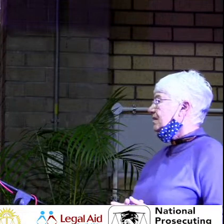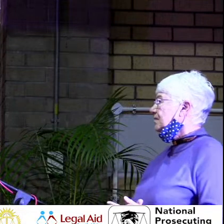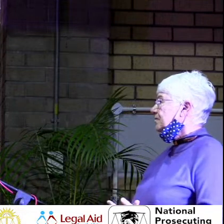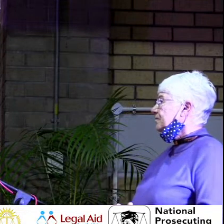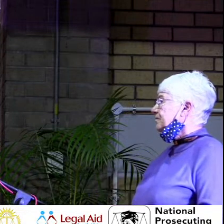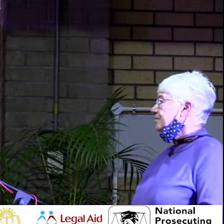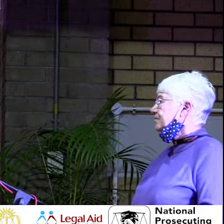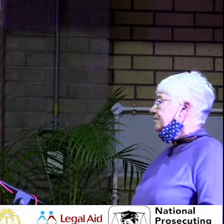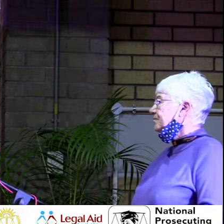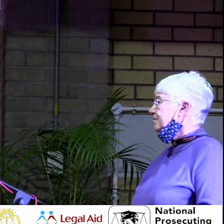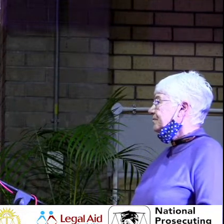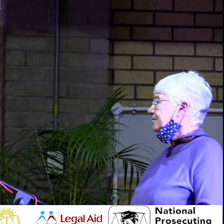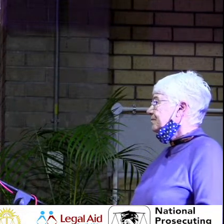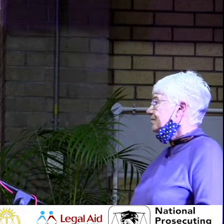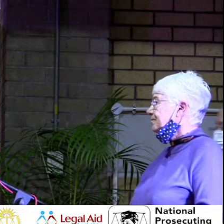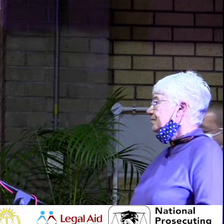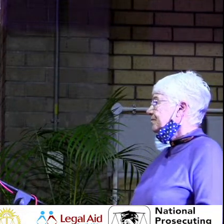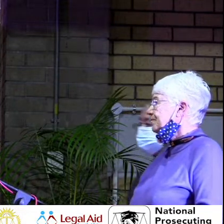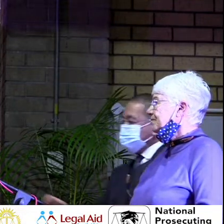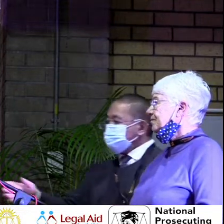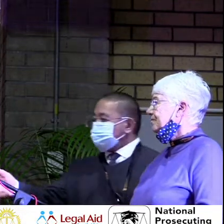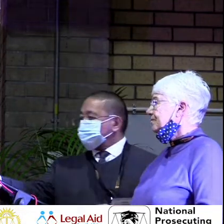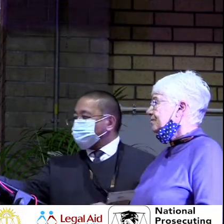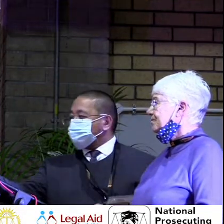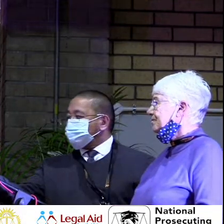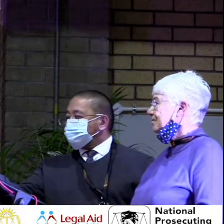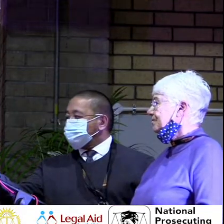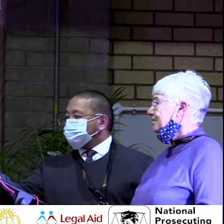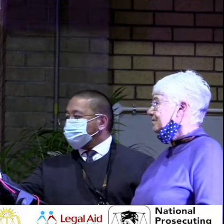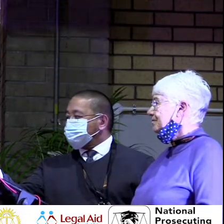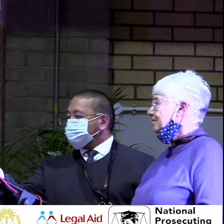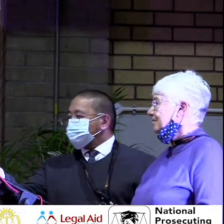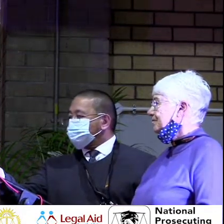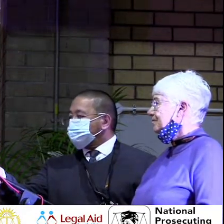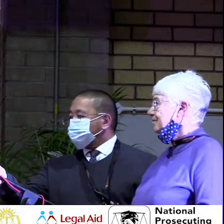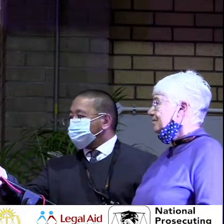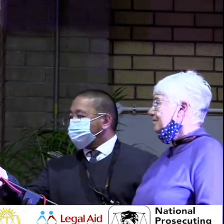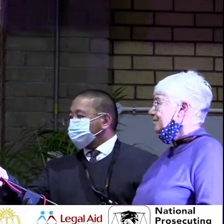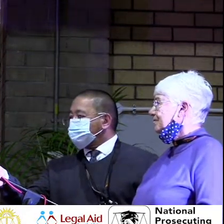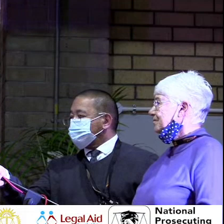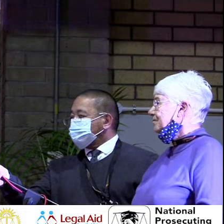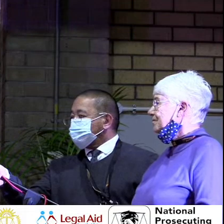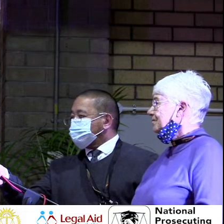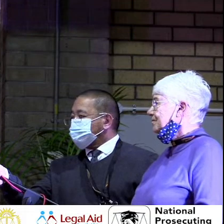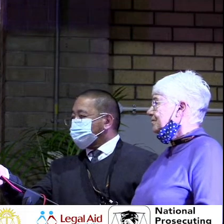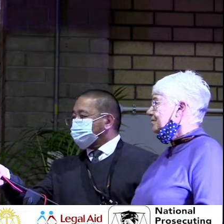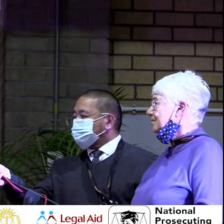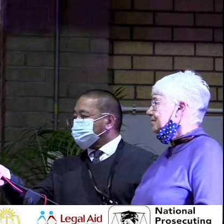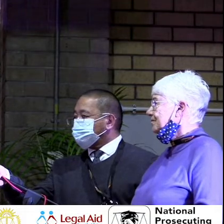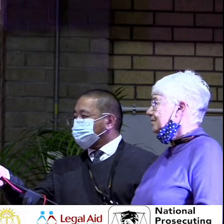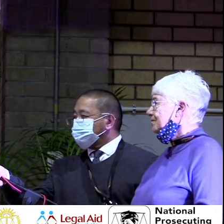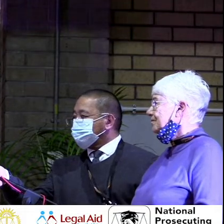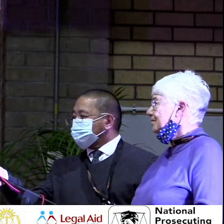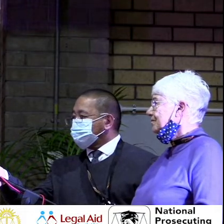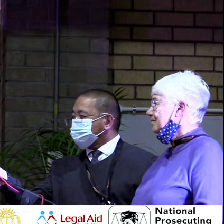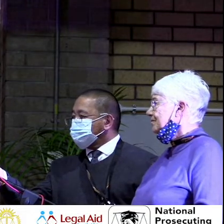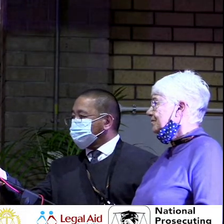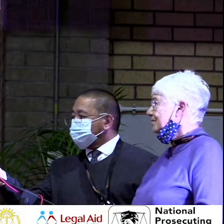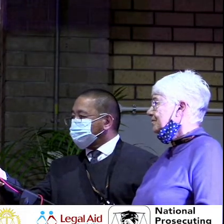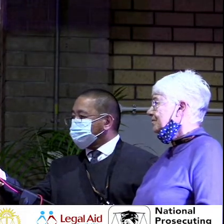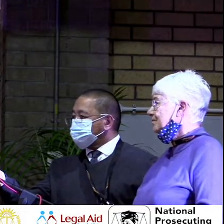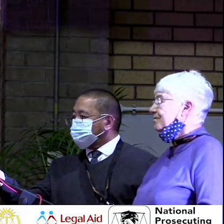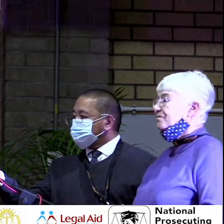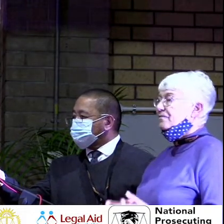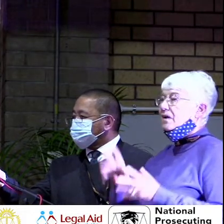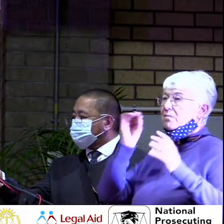Apha ke sibekelwe abatoliki apha sibekelwe interpreters ziyabhatalwa